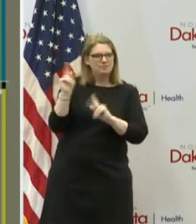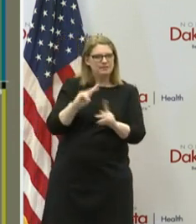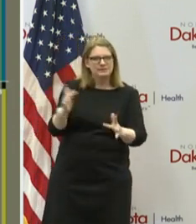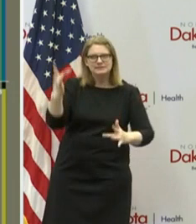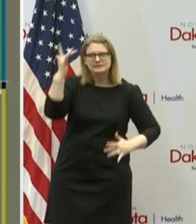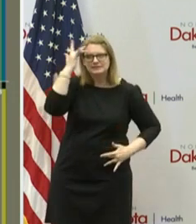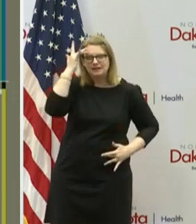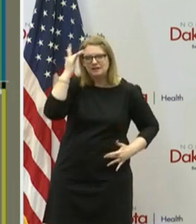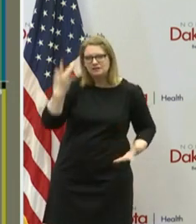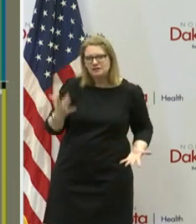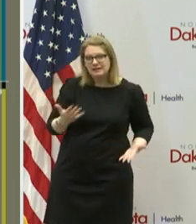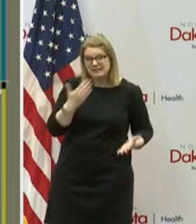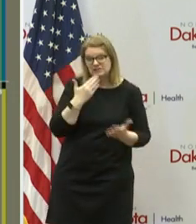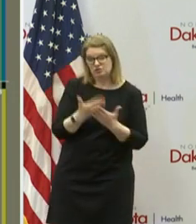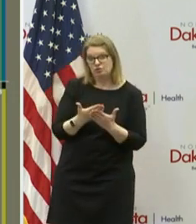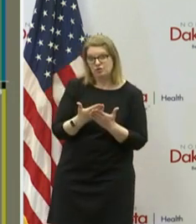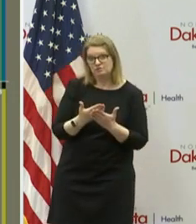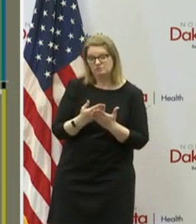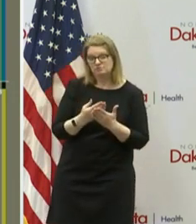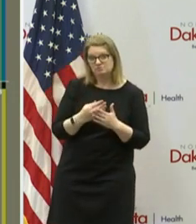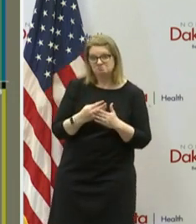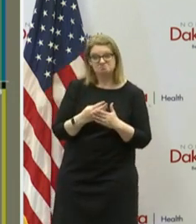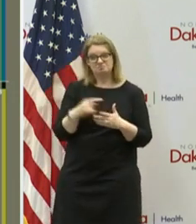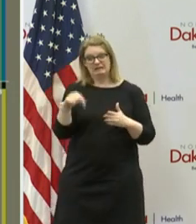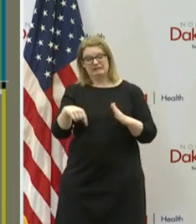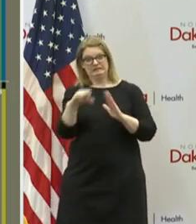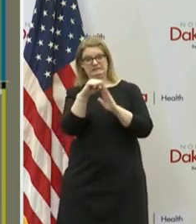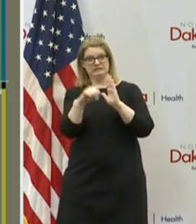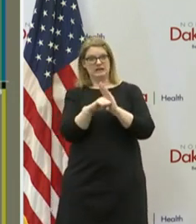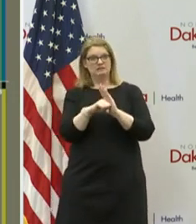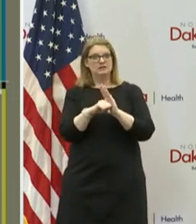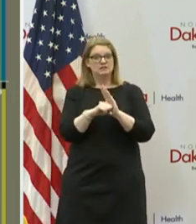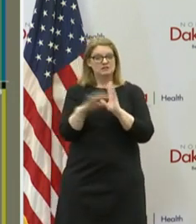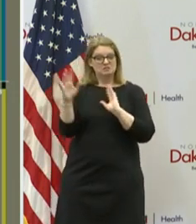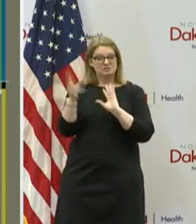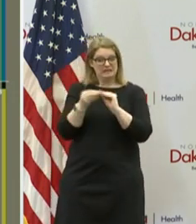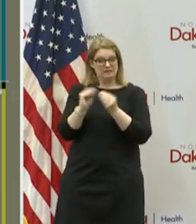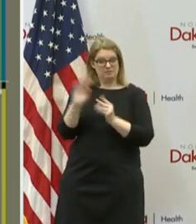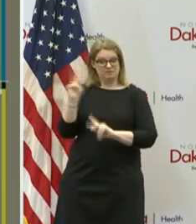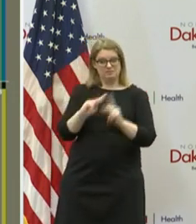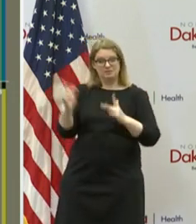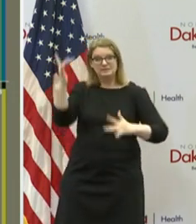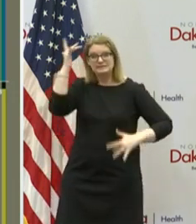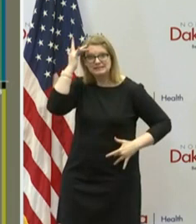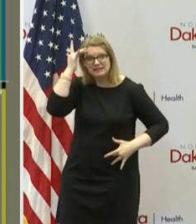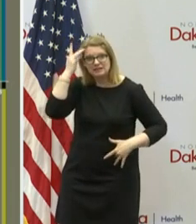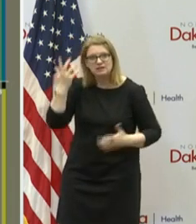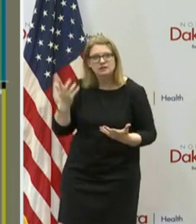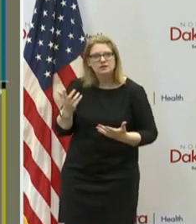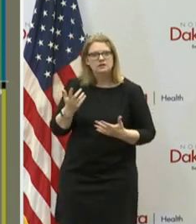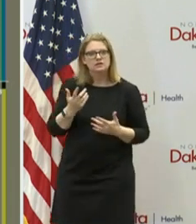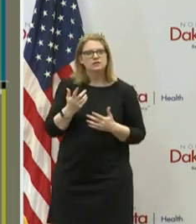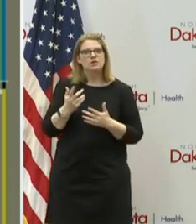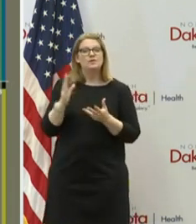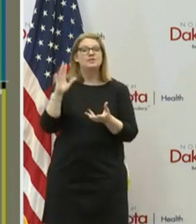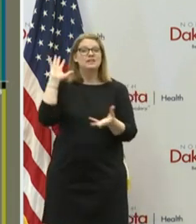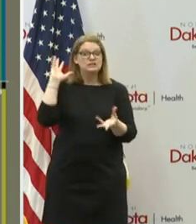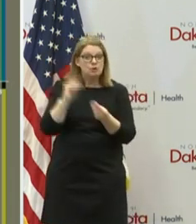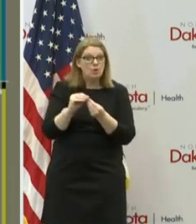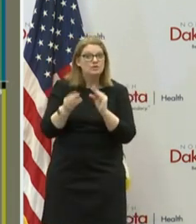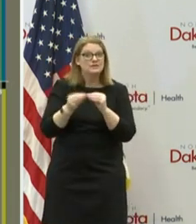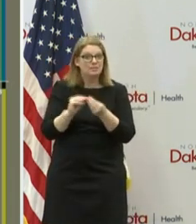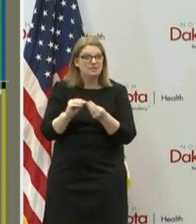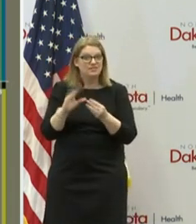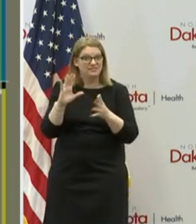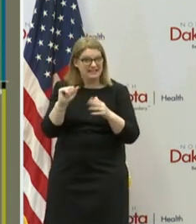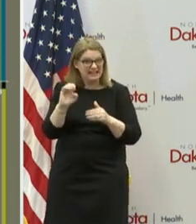cases, and that's a good thing that in our state that active cases, because the cumulatives will always continue to climb, but active cases are the